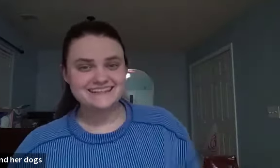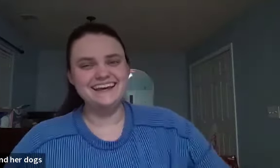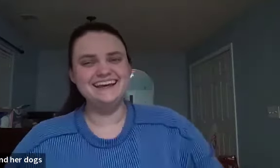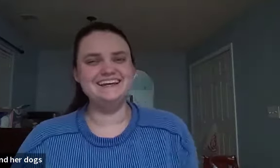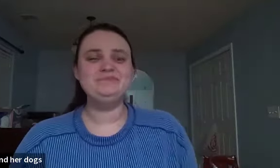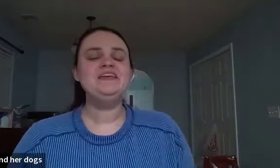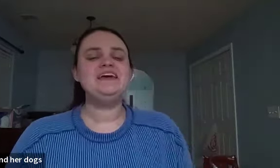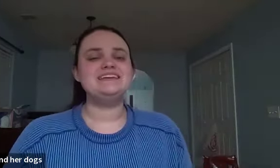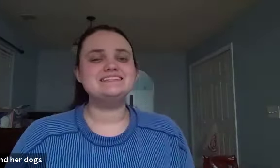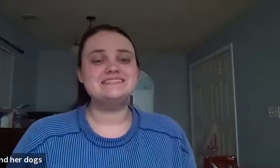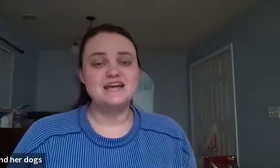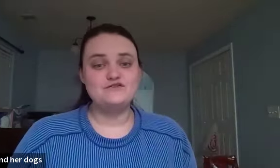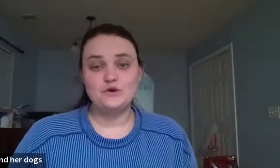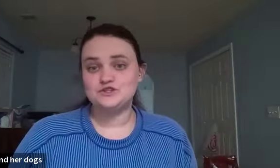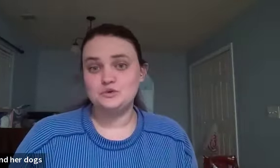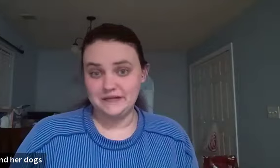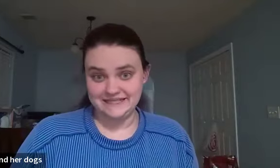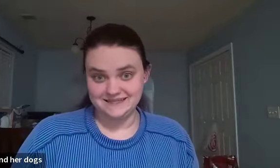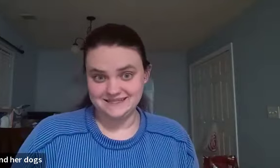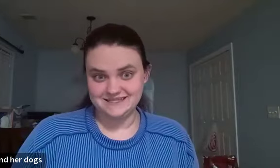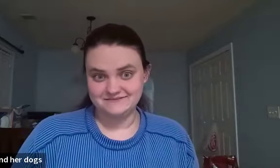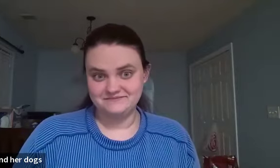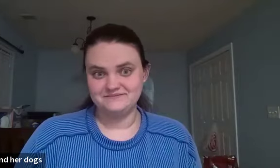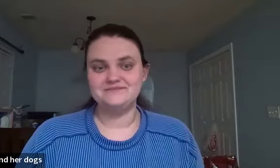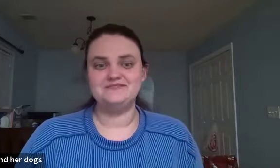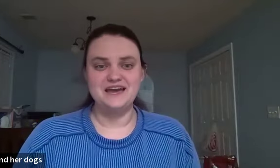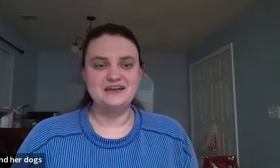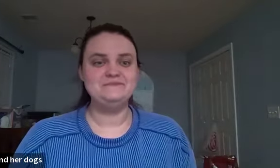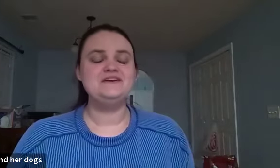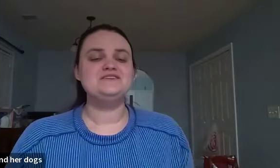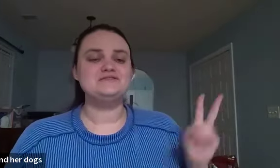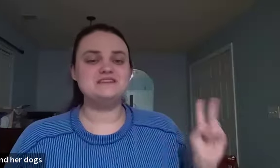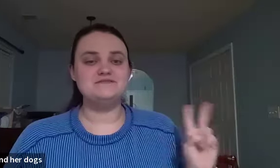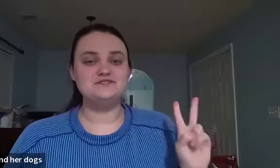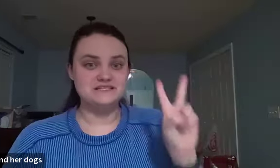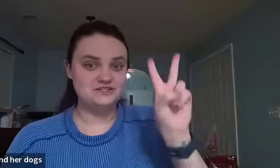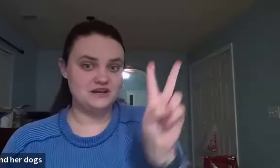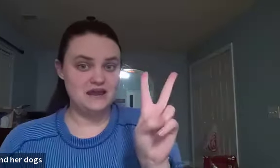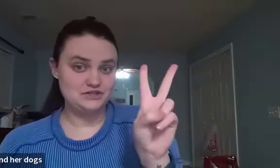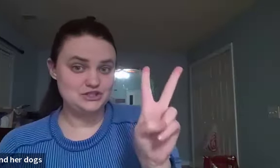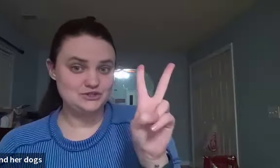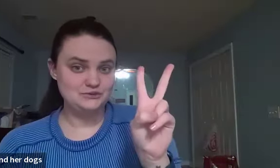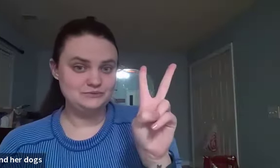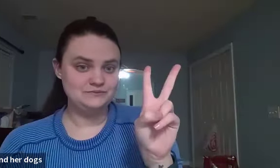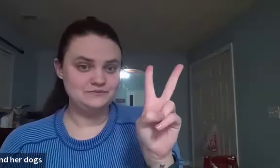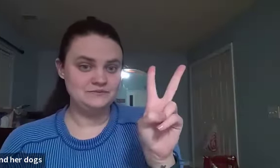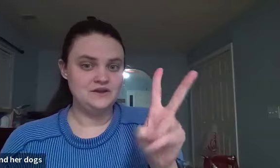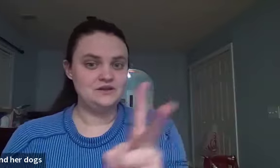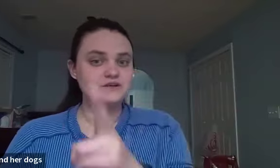list. Is the sign for twins. Okay. So the sign for twins is you're gonna have a 2. You're